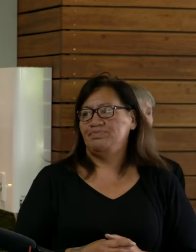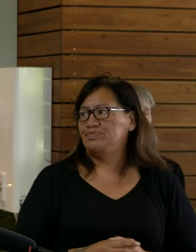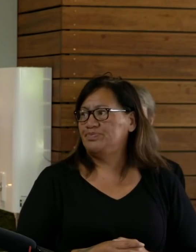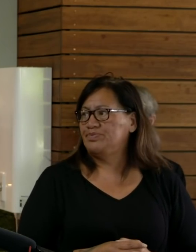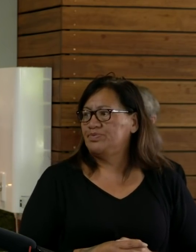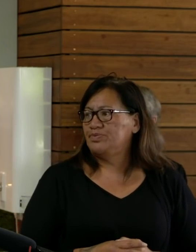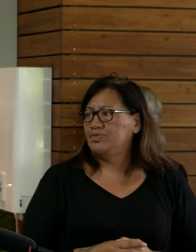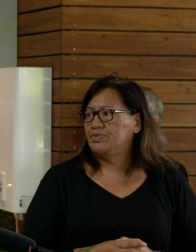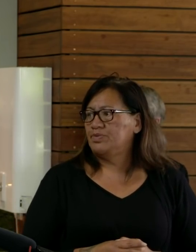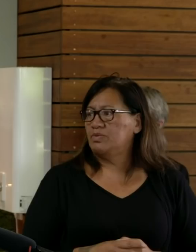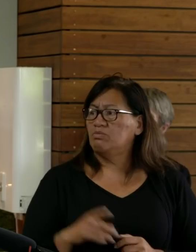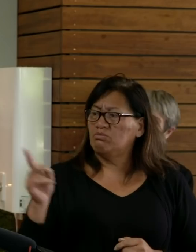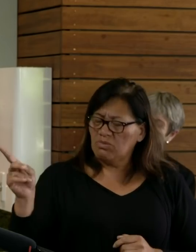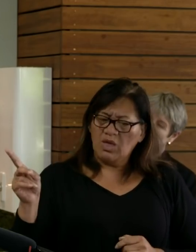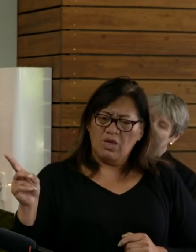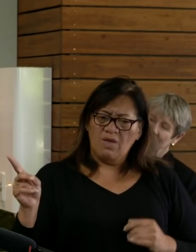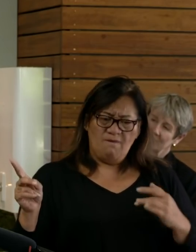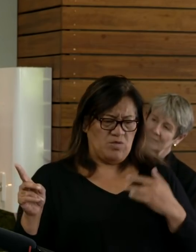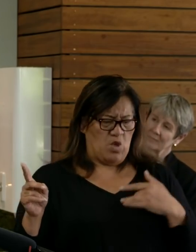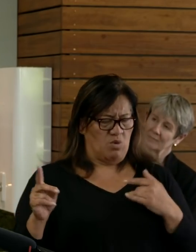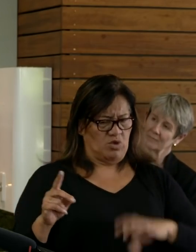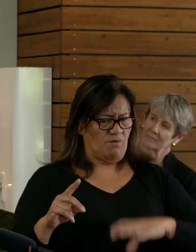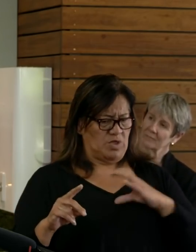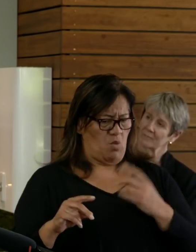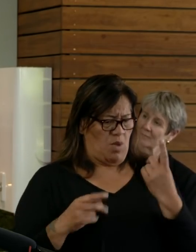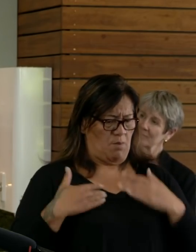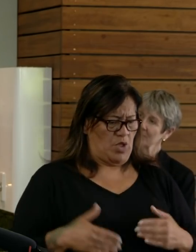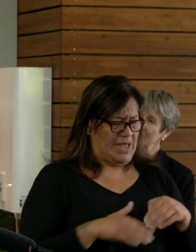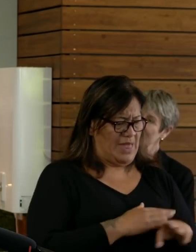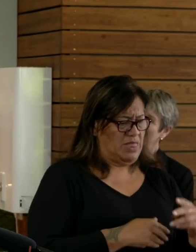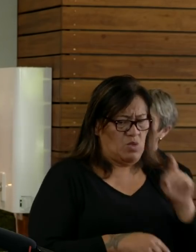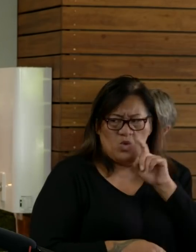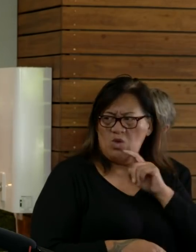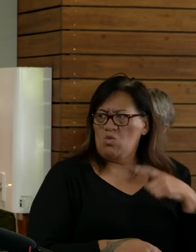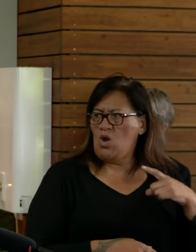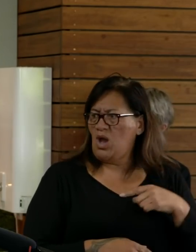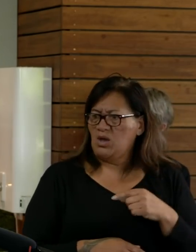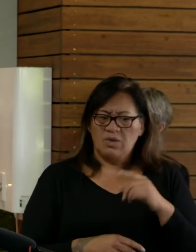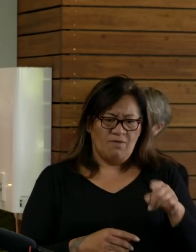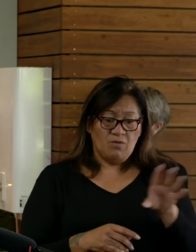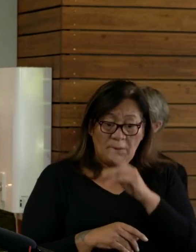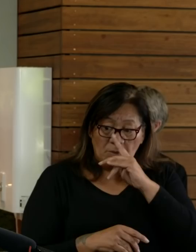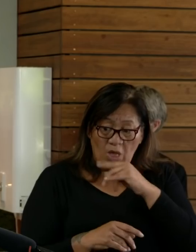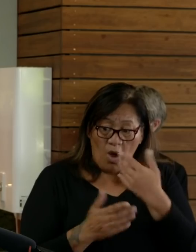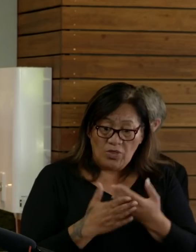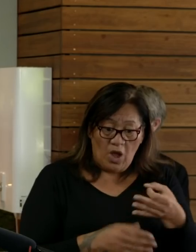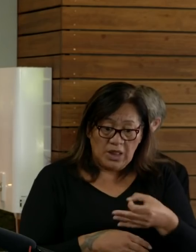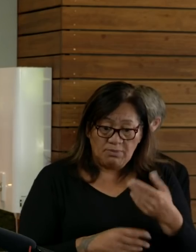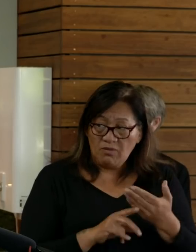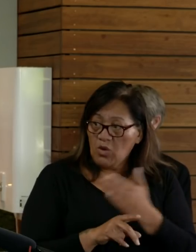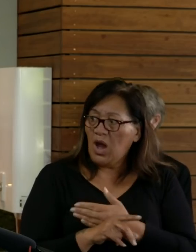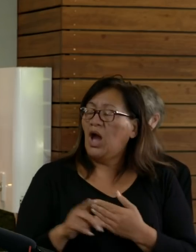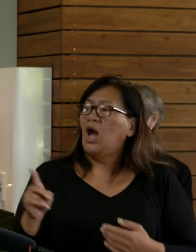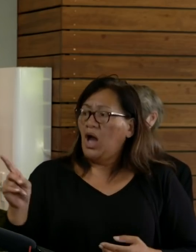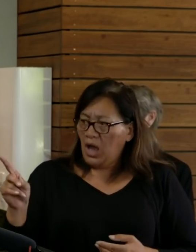On what basis are you confident that one of the bodies is in the water? Is that anecdotal from people fleeing the island at the time? No, we're very